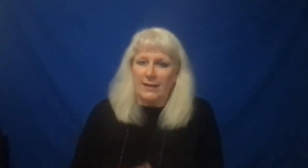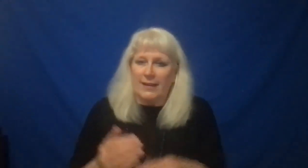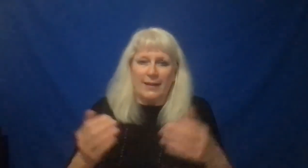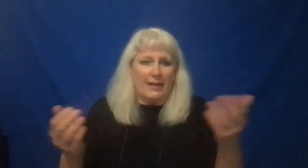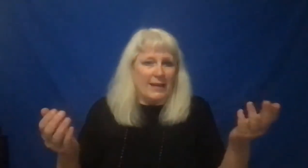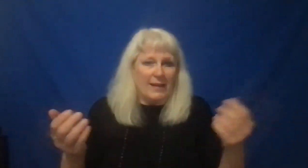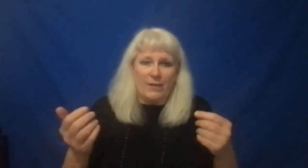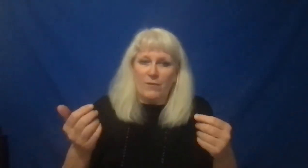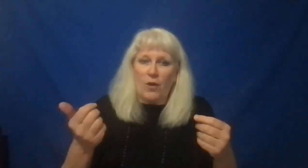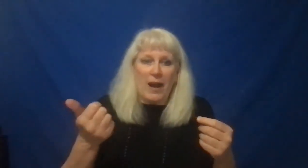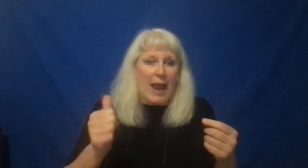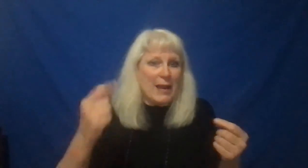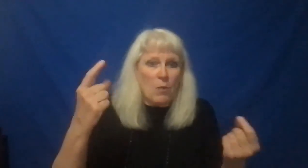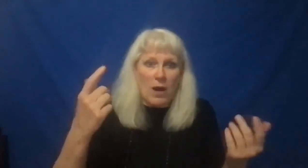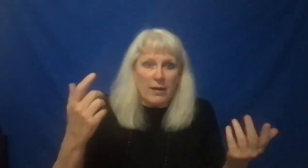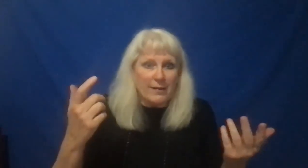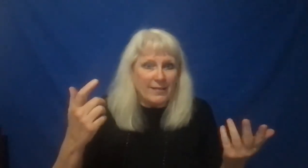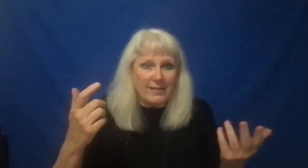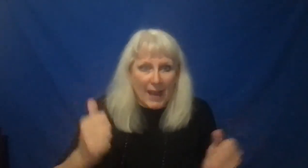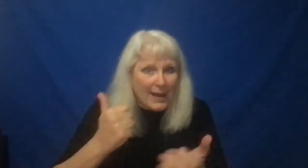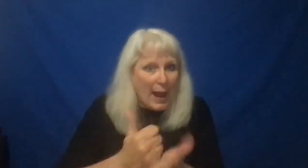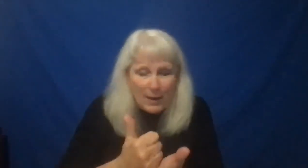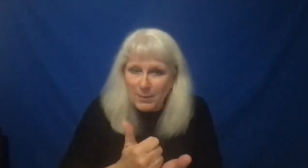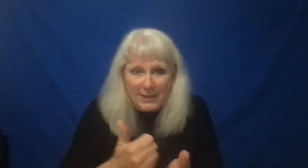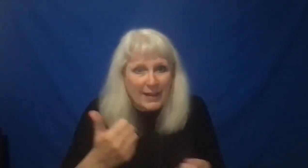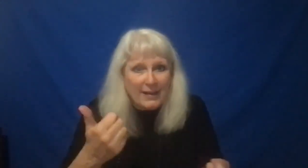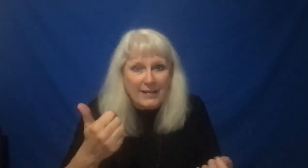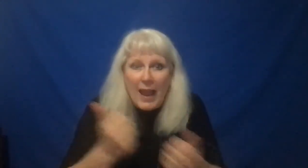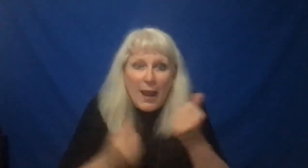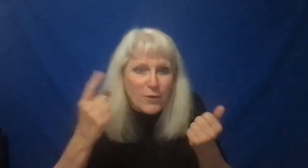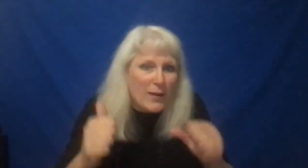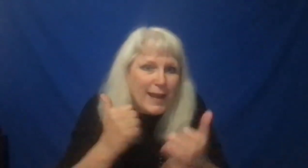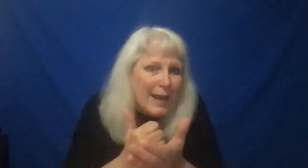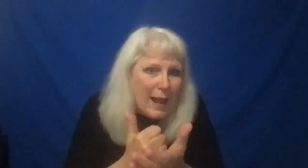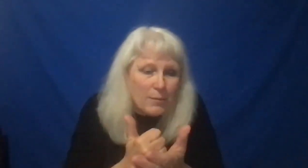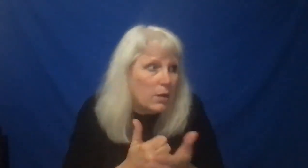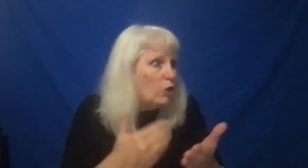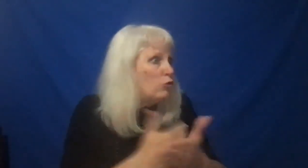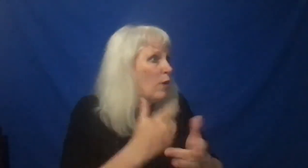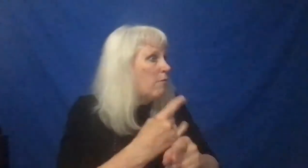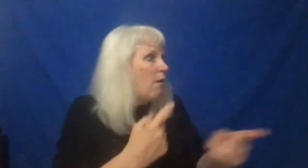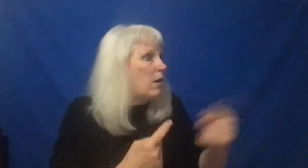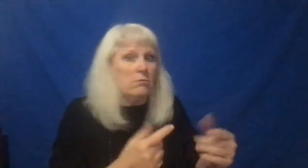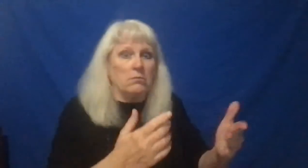us to help a fellow alcoholic, no matter what it takes, we want to be there.